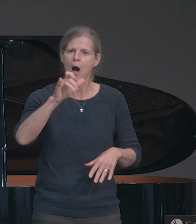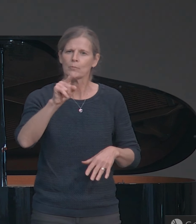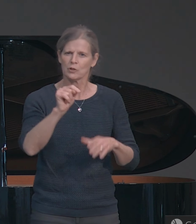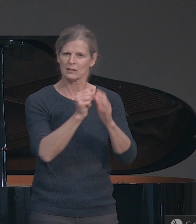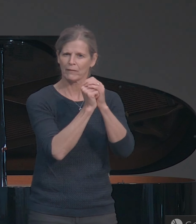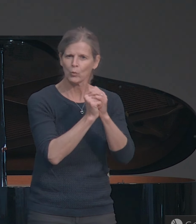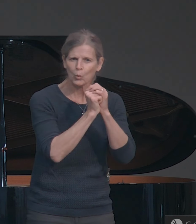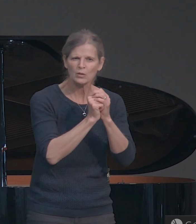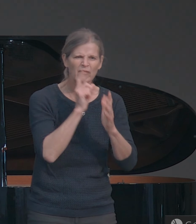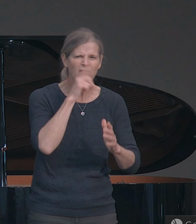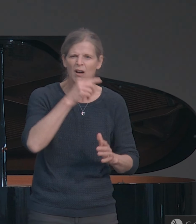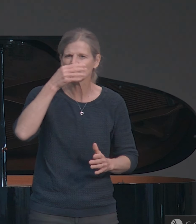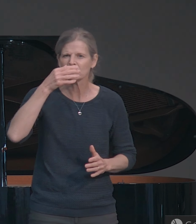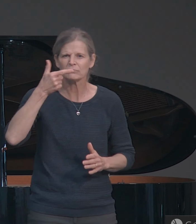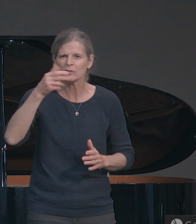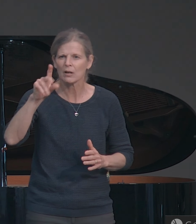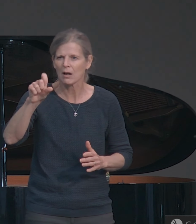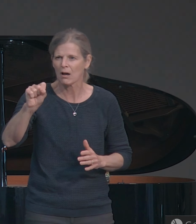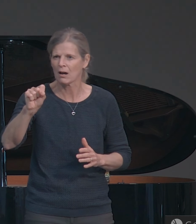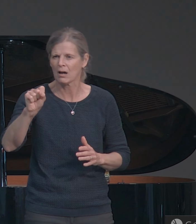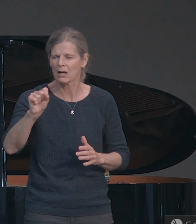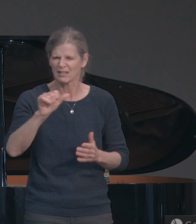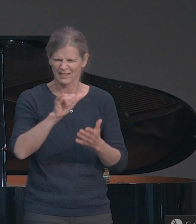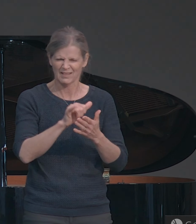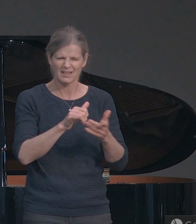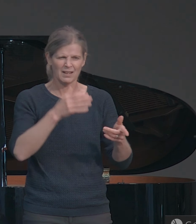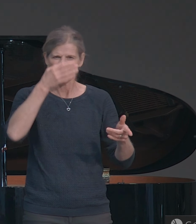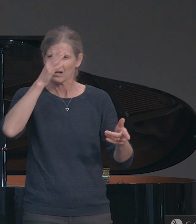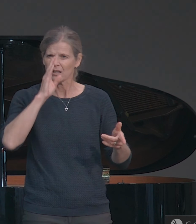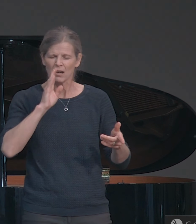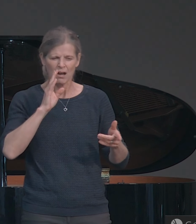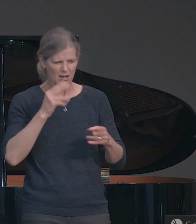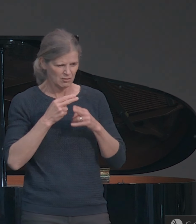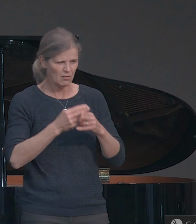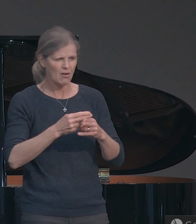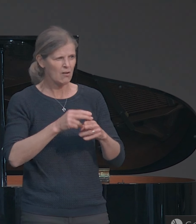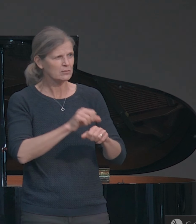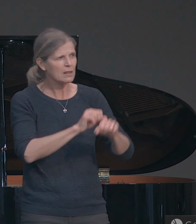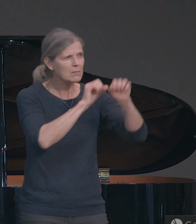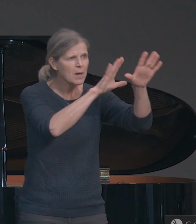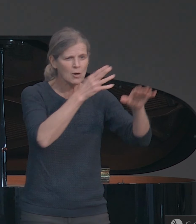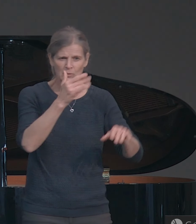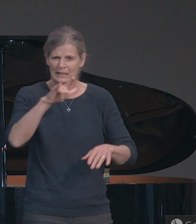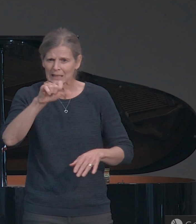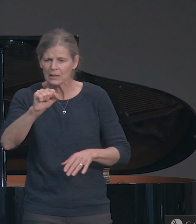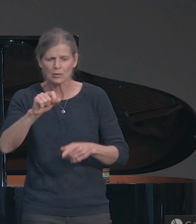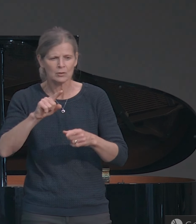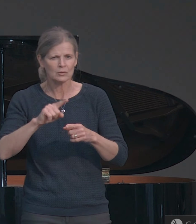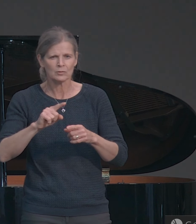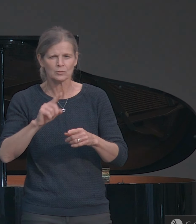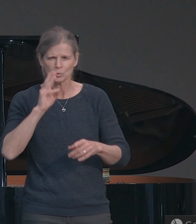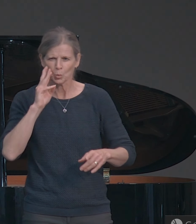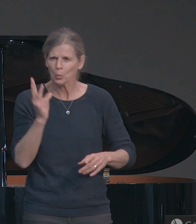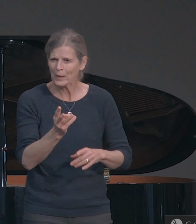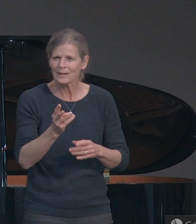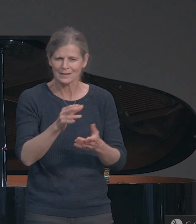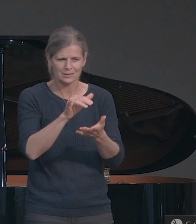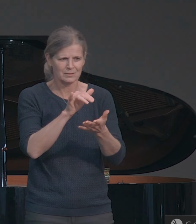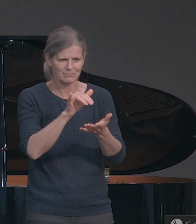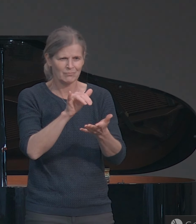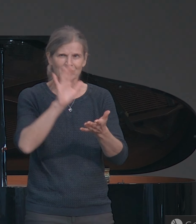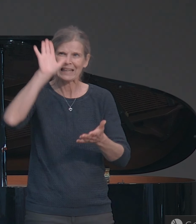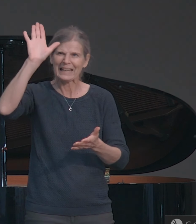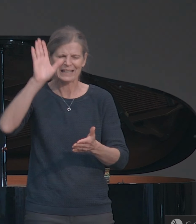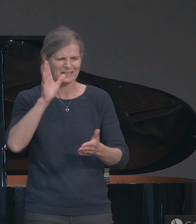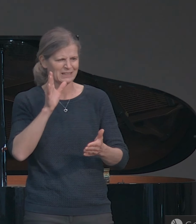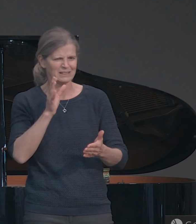worship, false gods. God calls the mountains and the hills to witness his